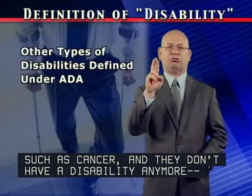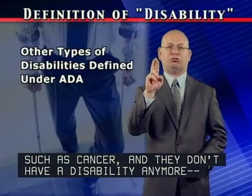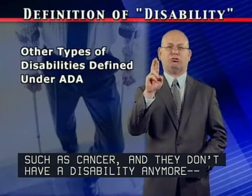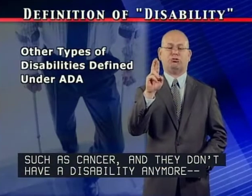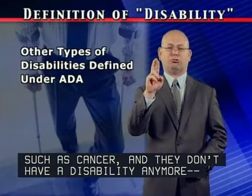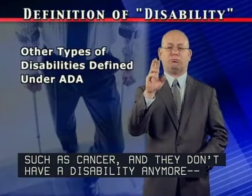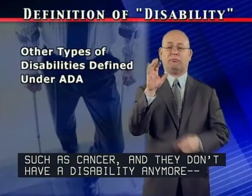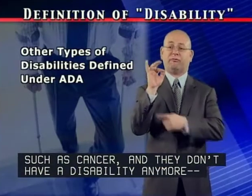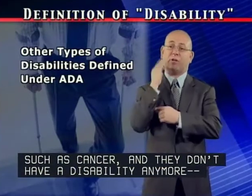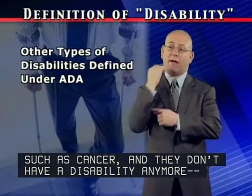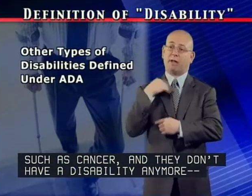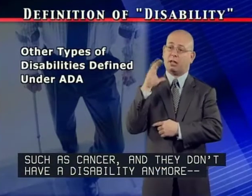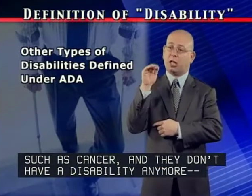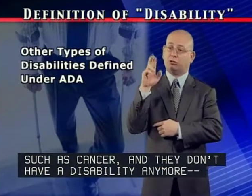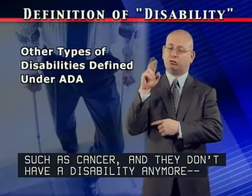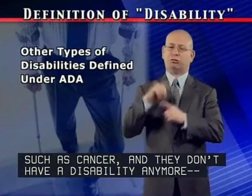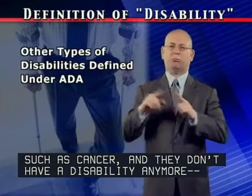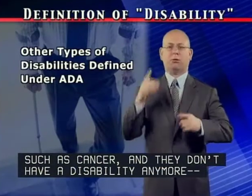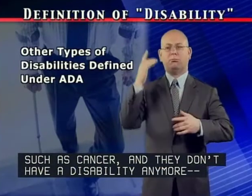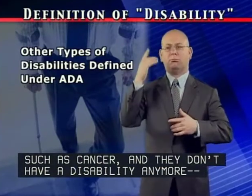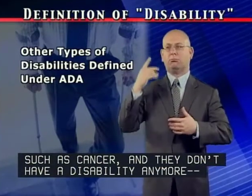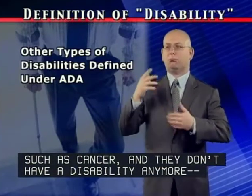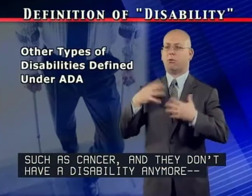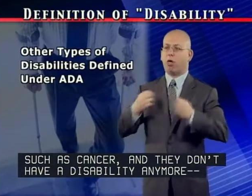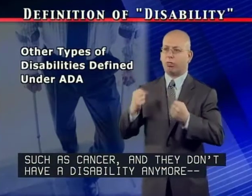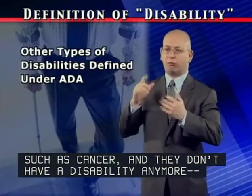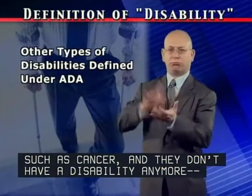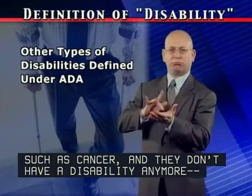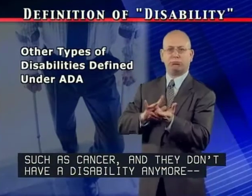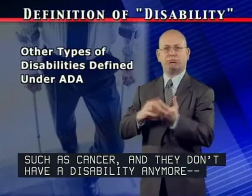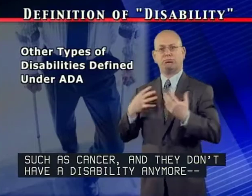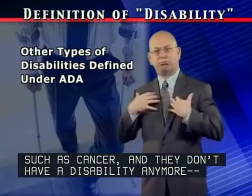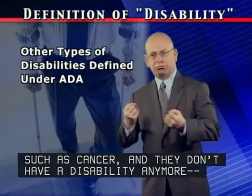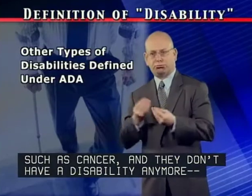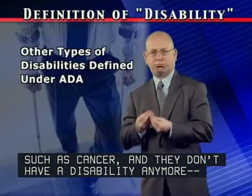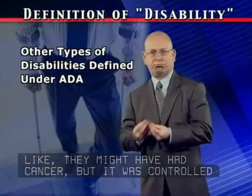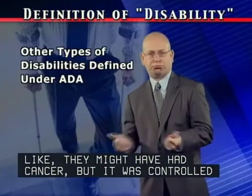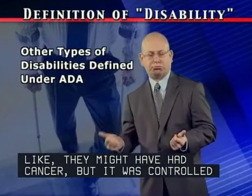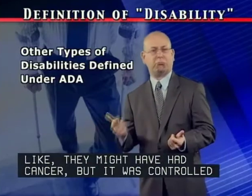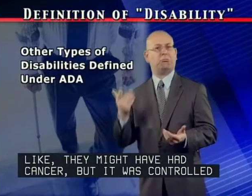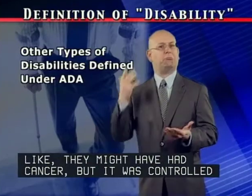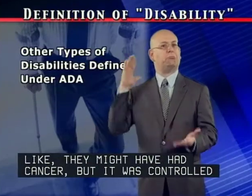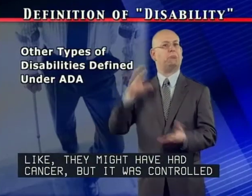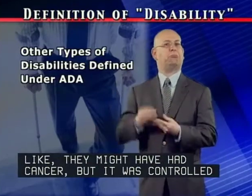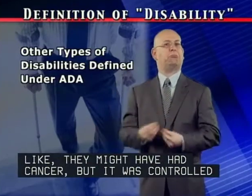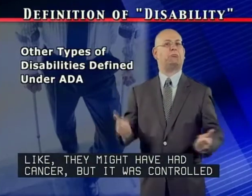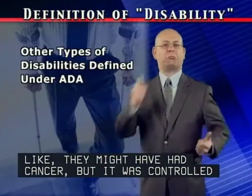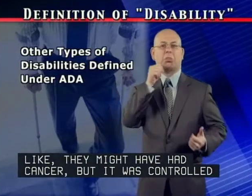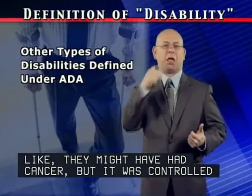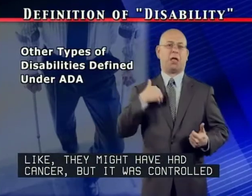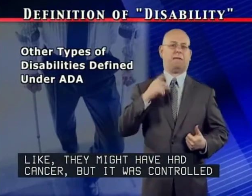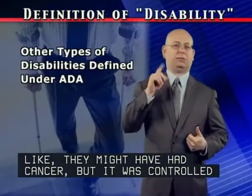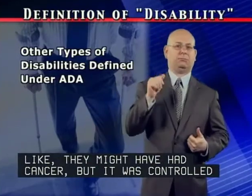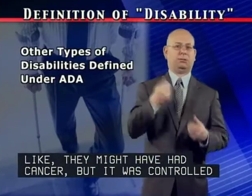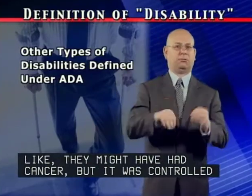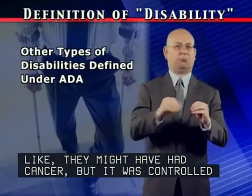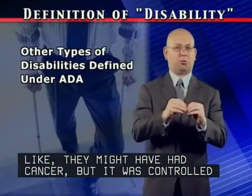cancer, and they don't have a disability anymore, like they might have had cancer, but it